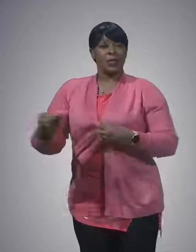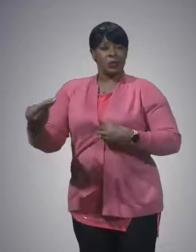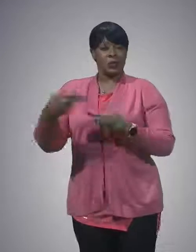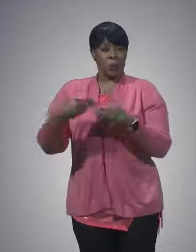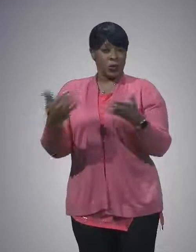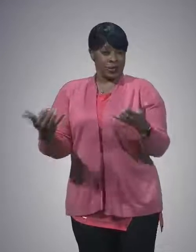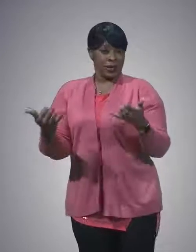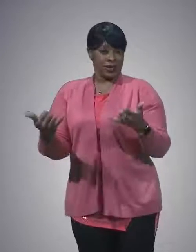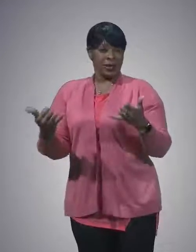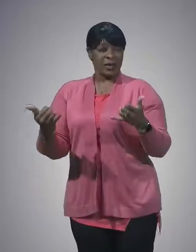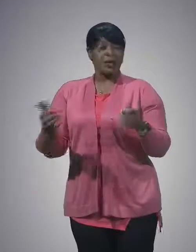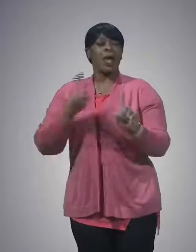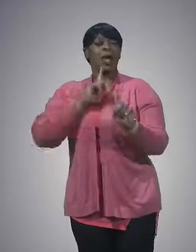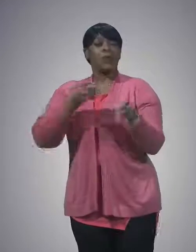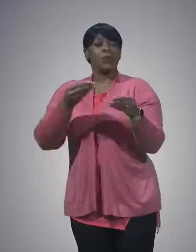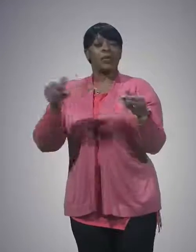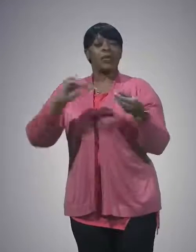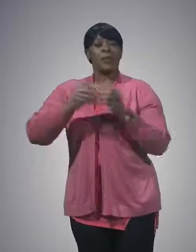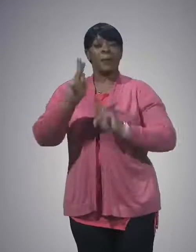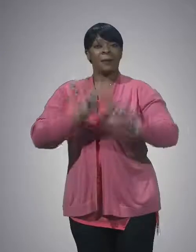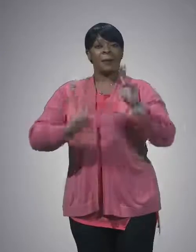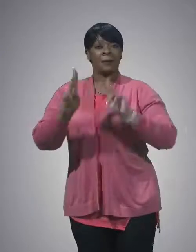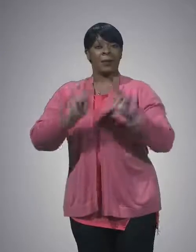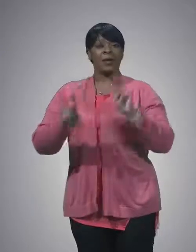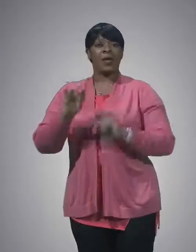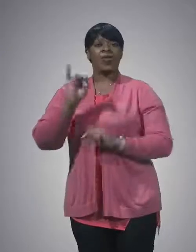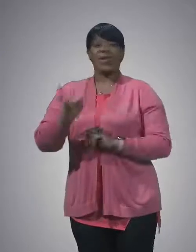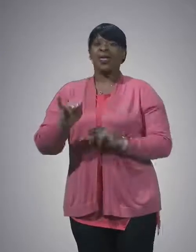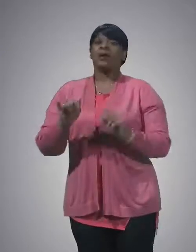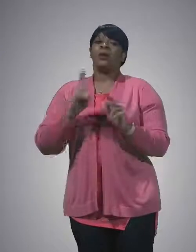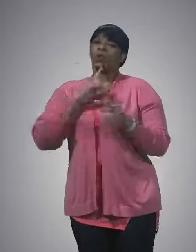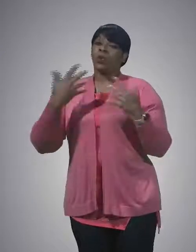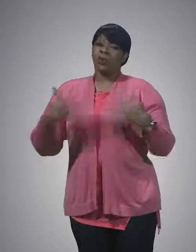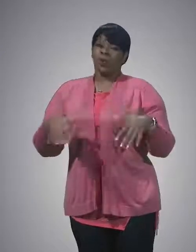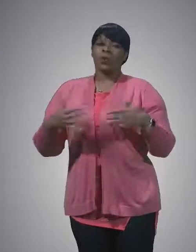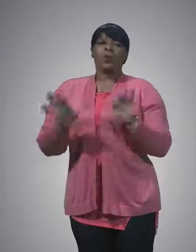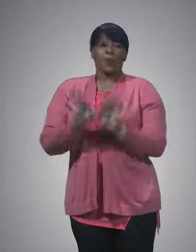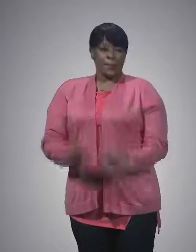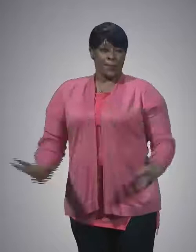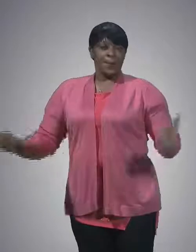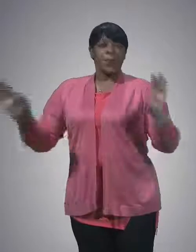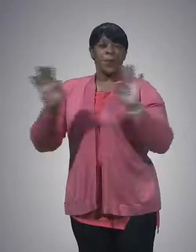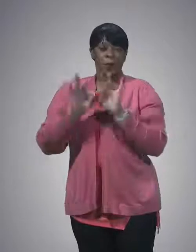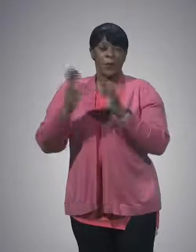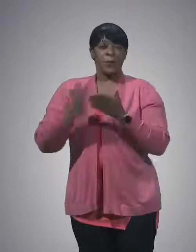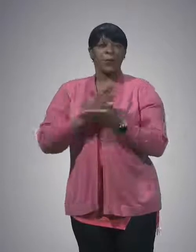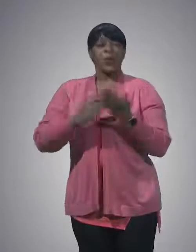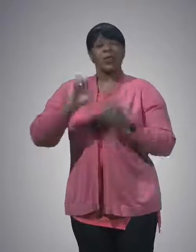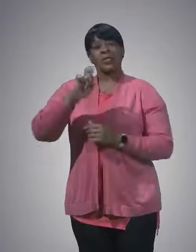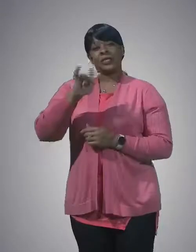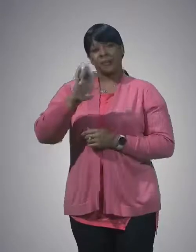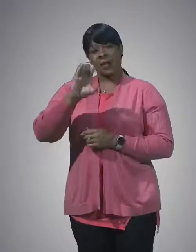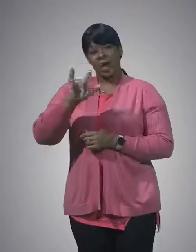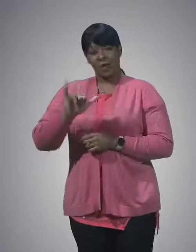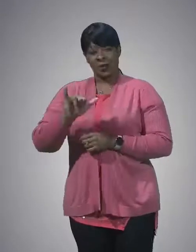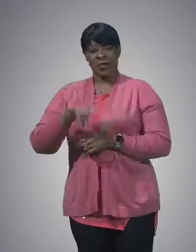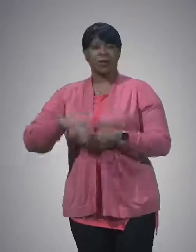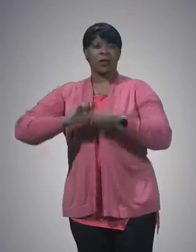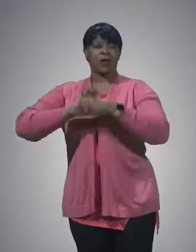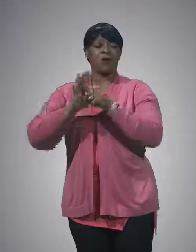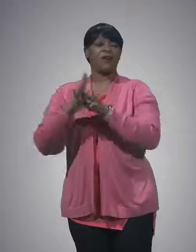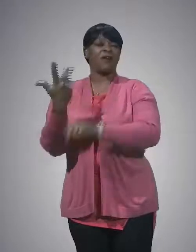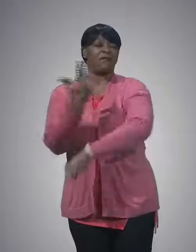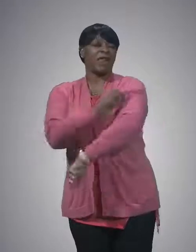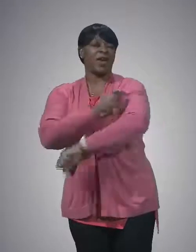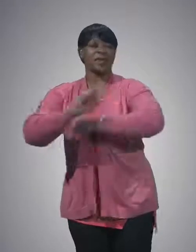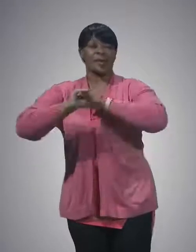us today to address a population group that is a very important part of Shelby County's COVID-19